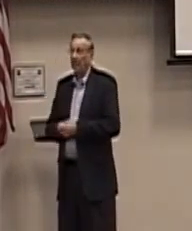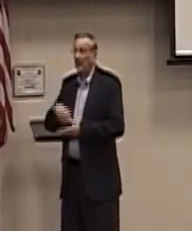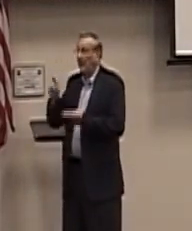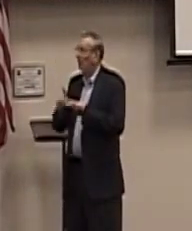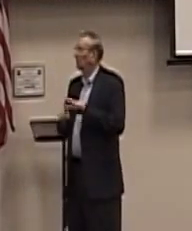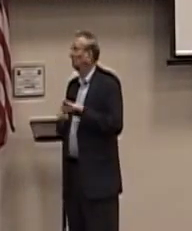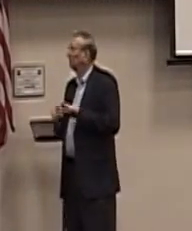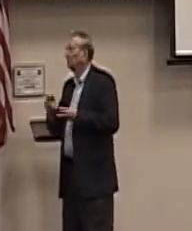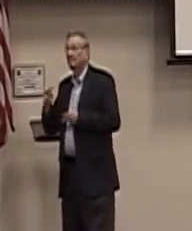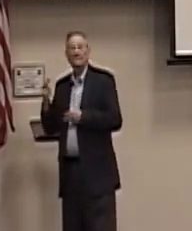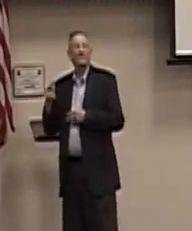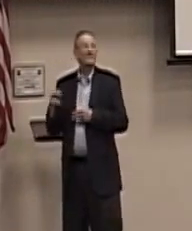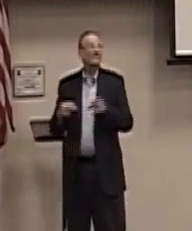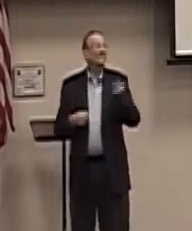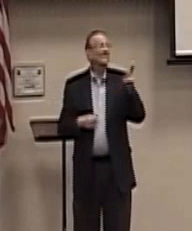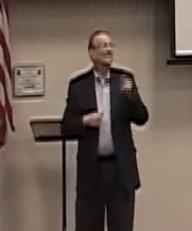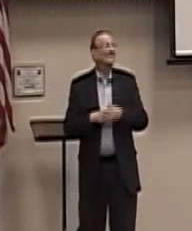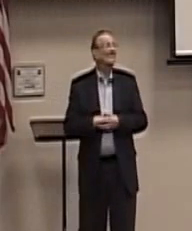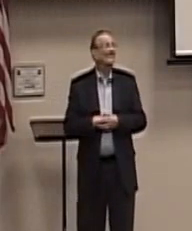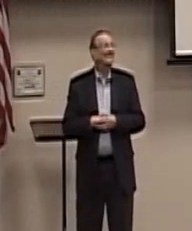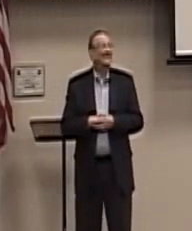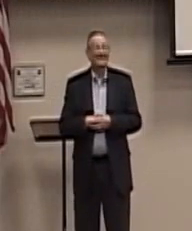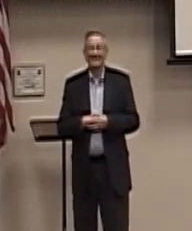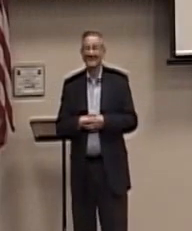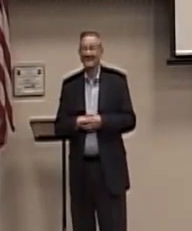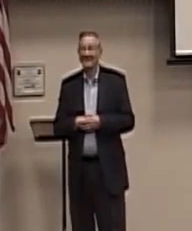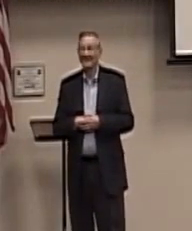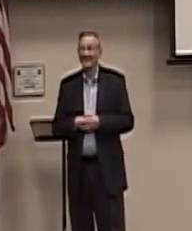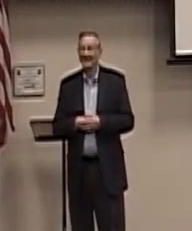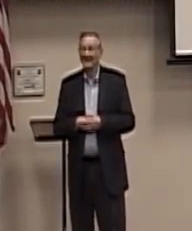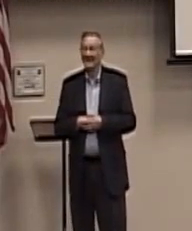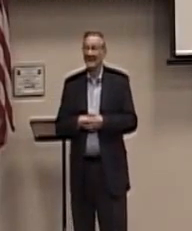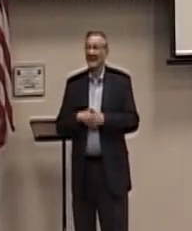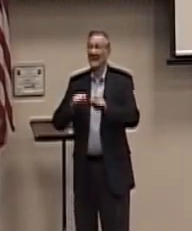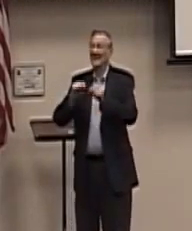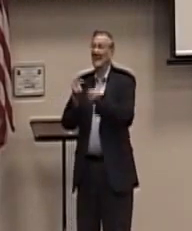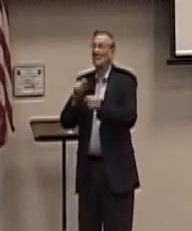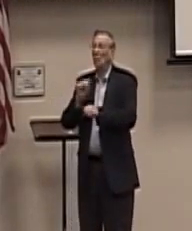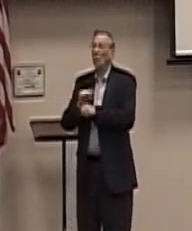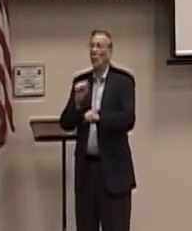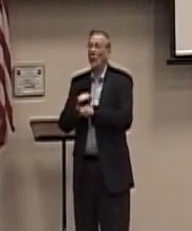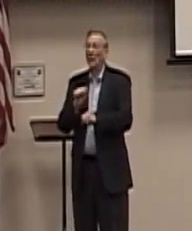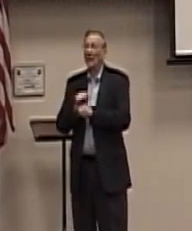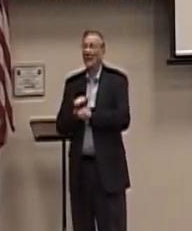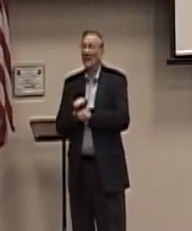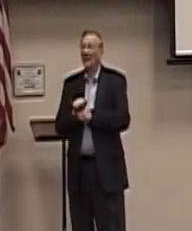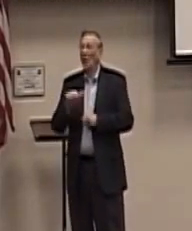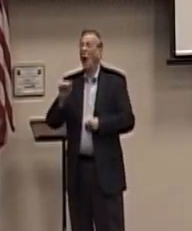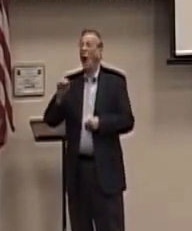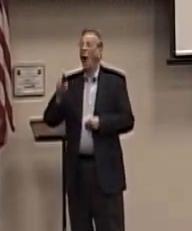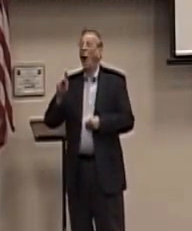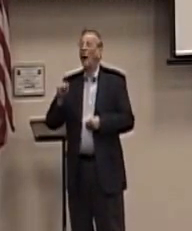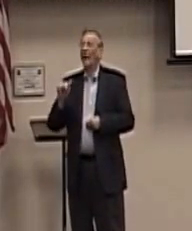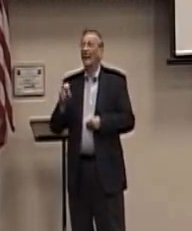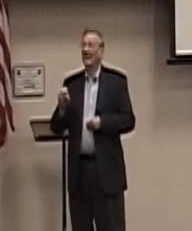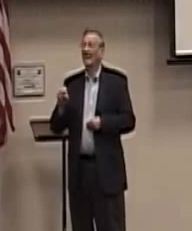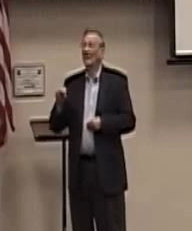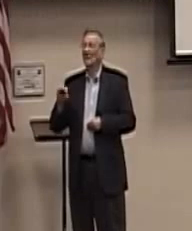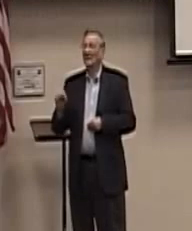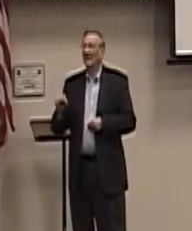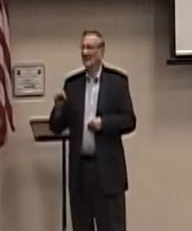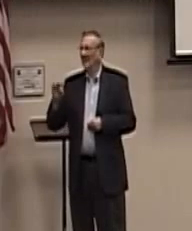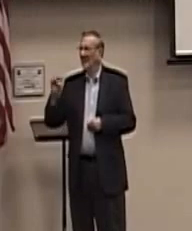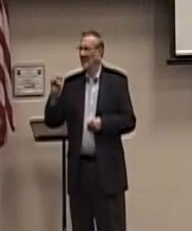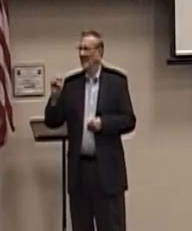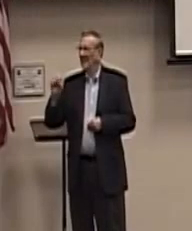couple of couples, or triple of couples, are a team that is working in Auckland, New Zealand. This is the Cherry, the Ely, and the